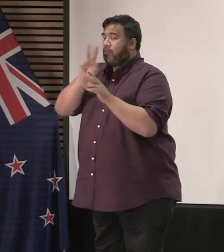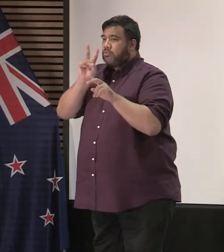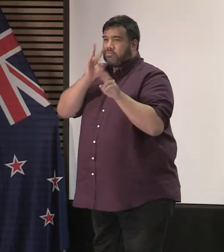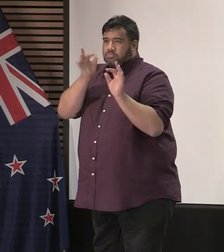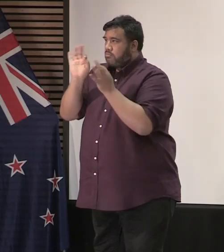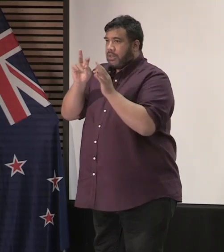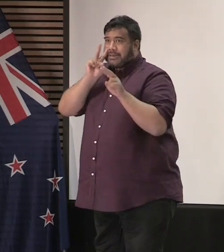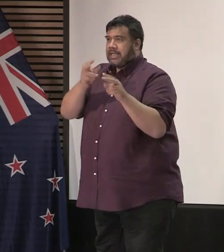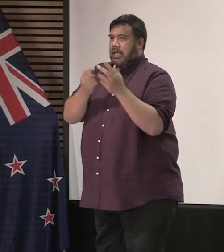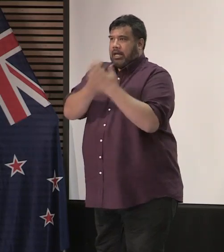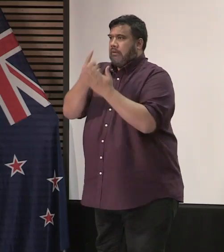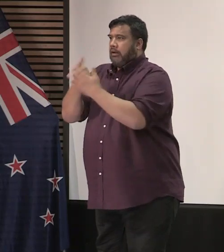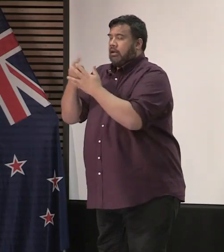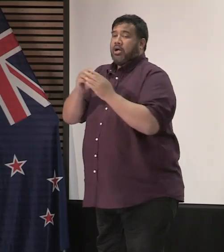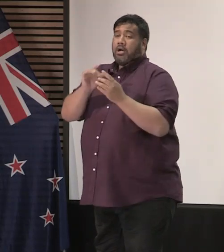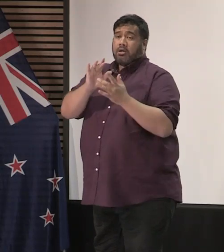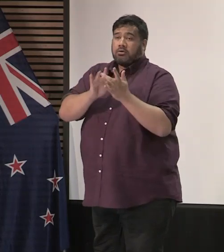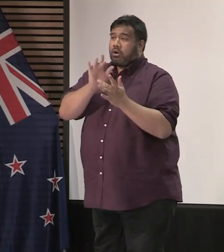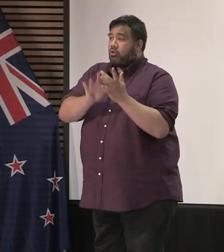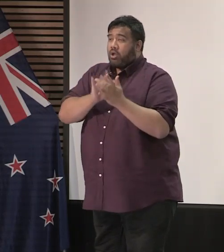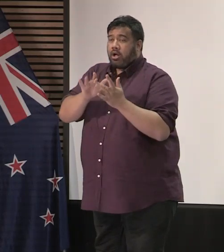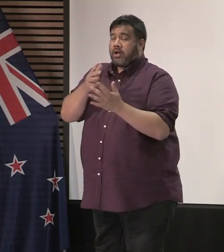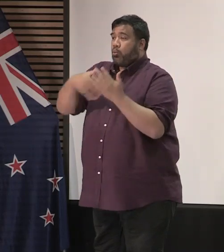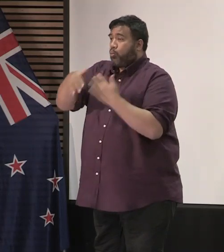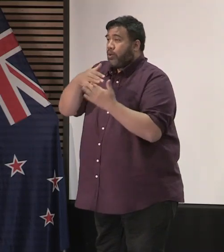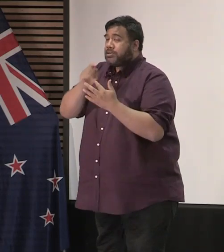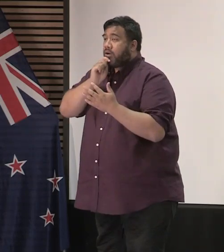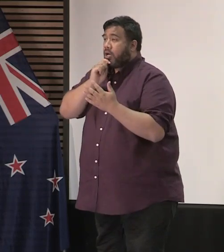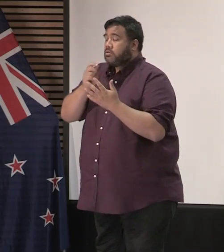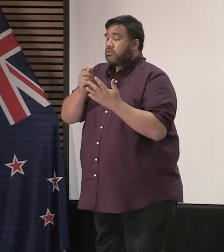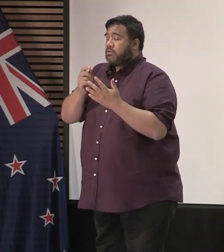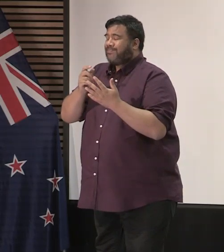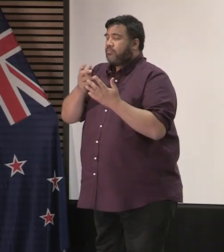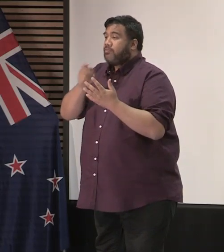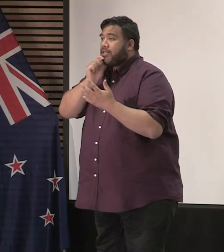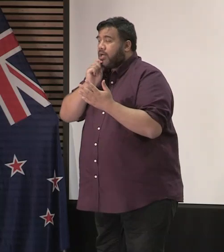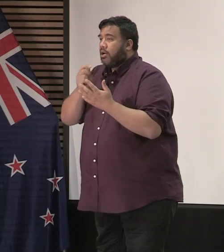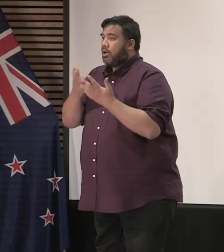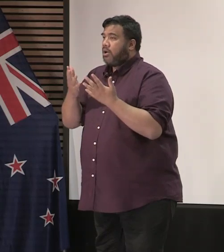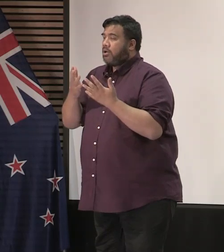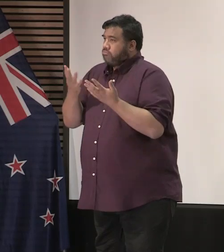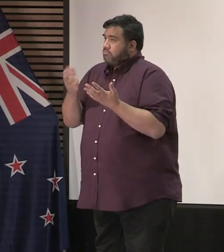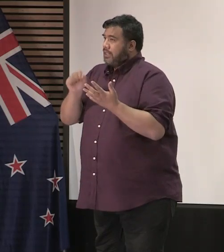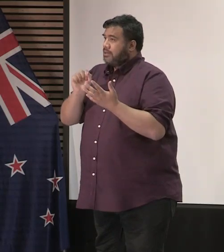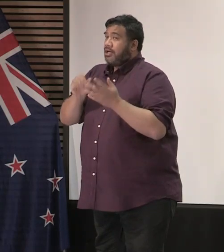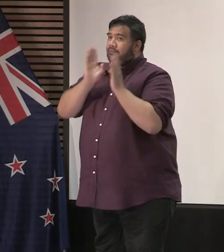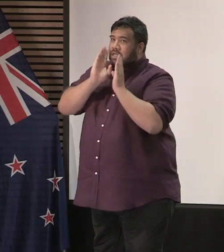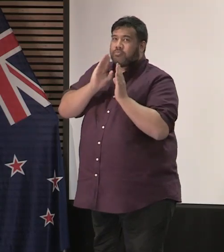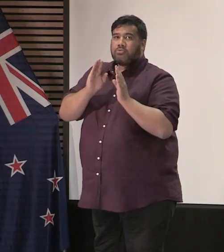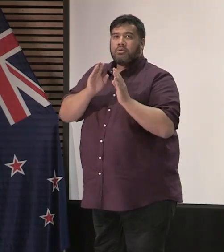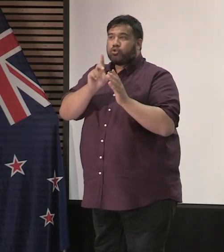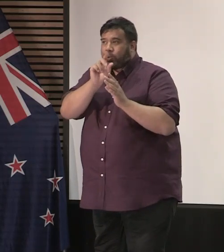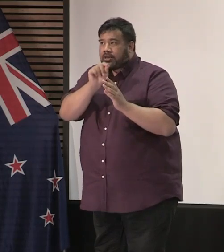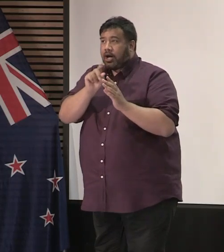are. There is advertising on those social media platforms, but that has not been at the expense of advertising in